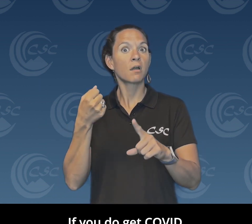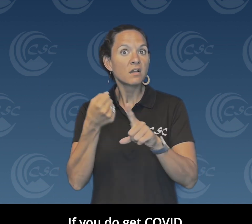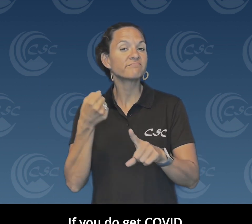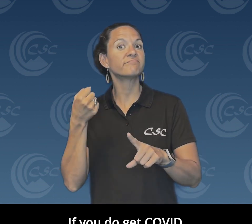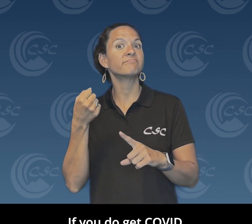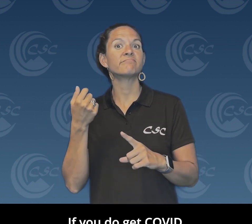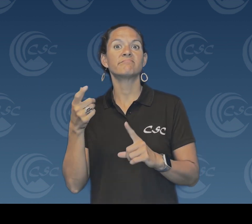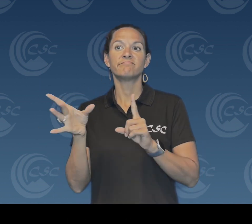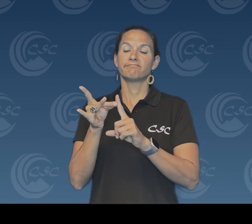get COVID,